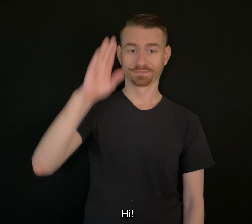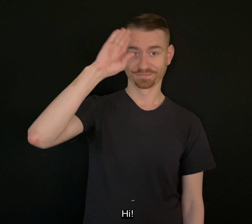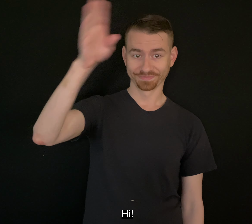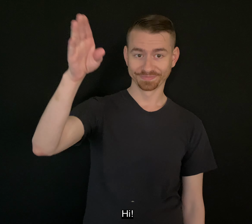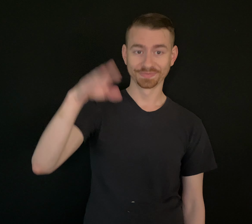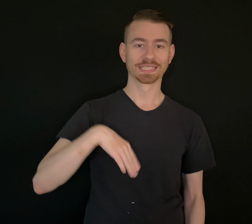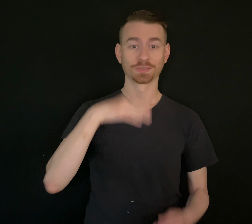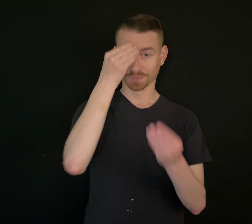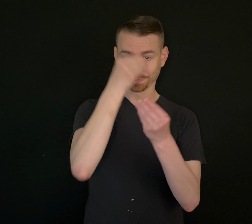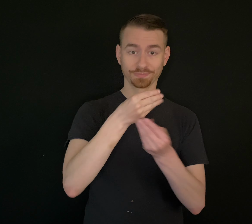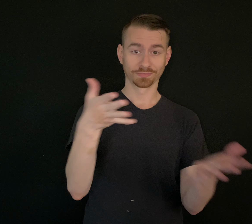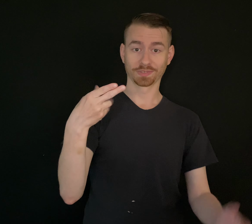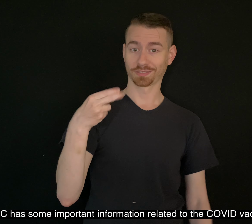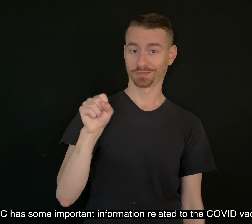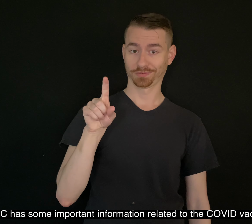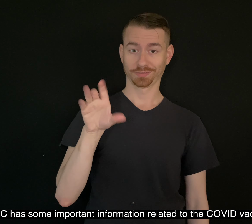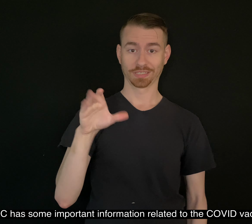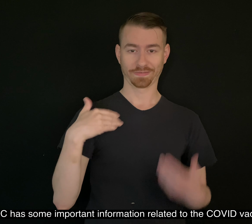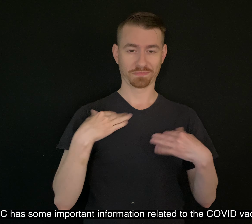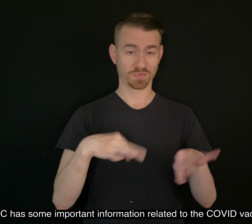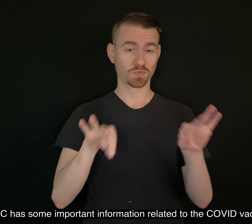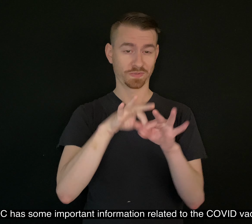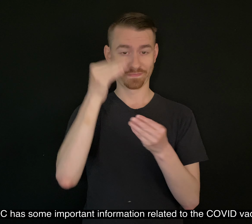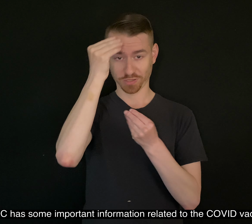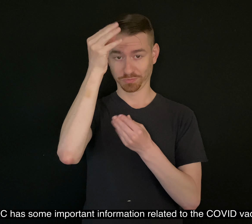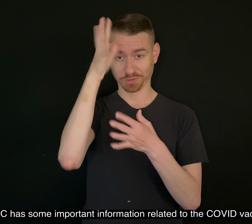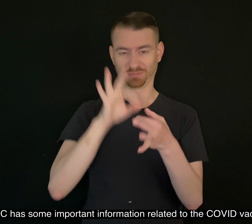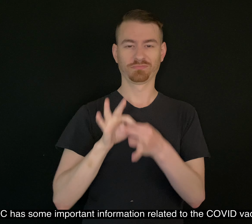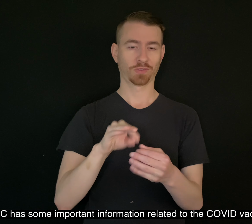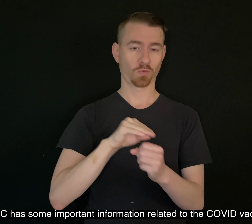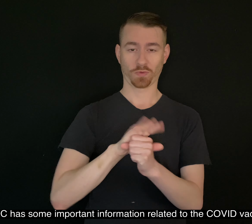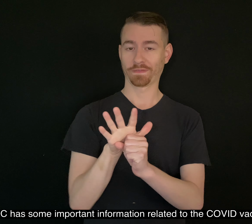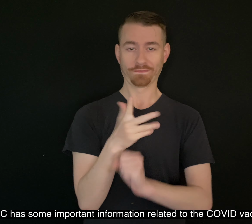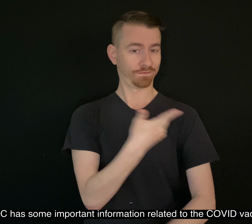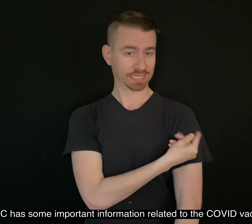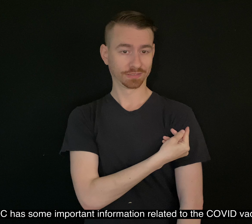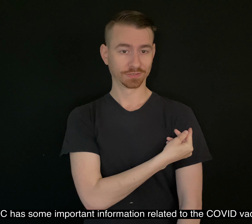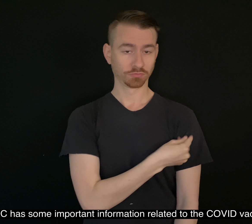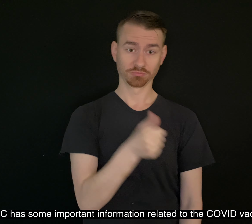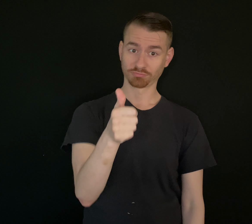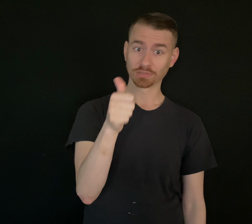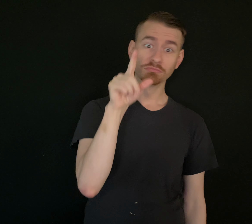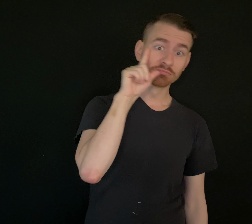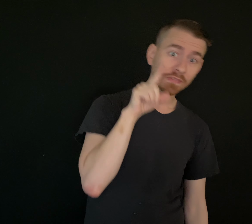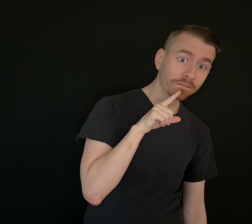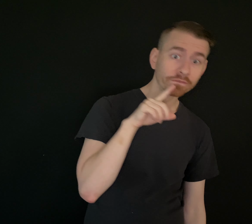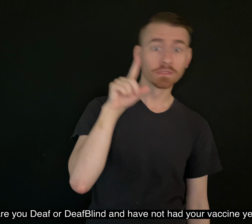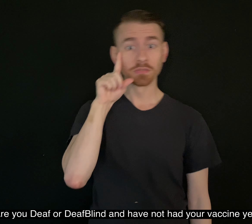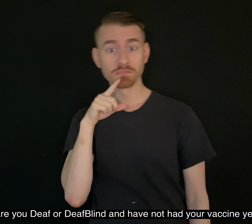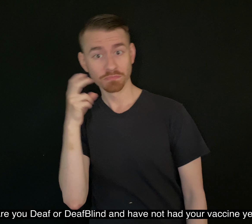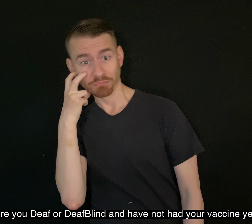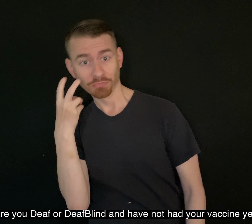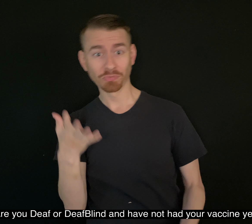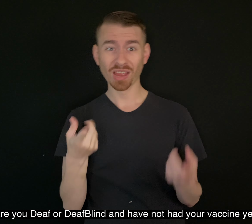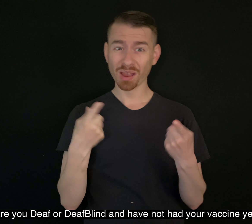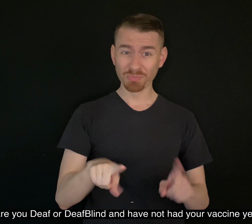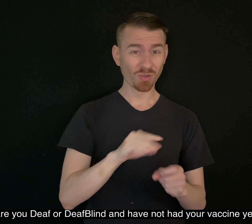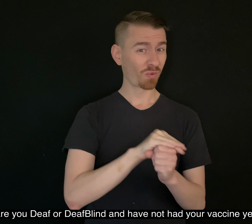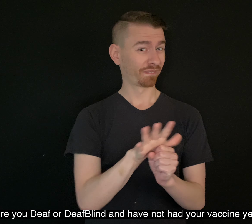Hello! HSTC has some important information for you regarding the COVID vaccine. Are you deaf or deafblind and have